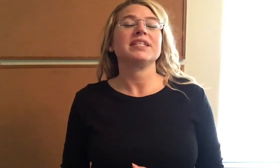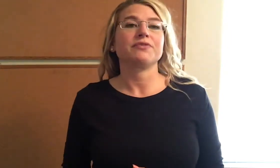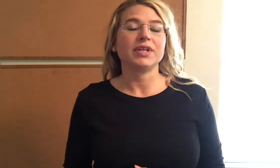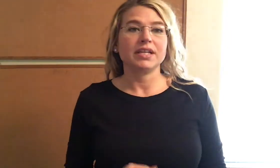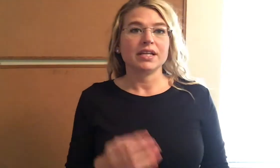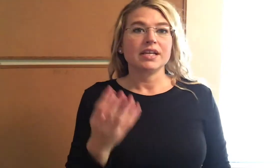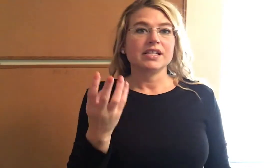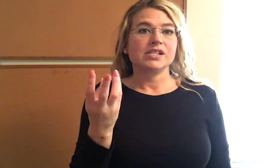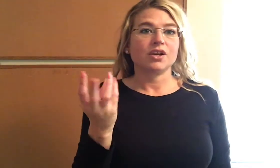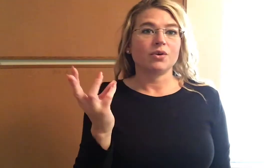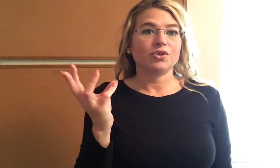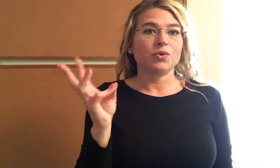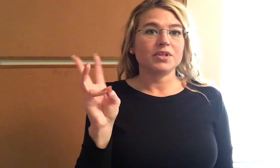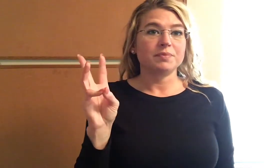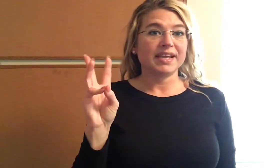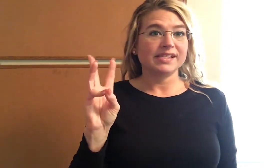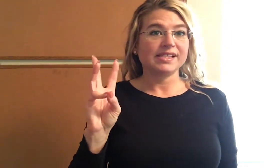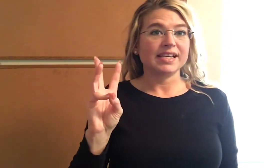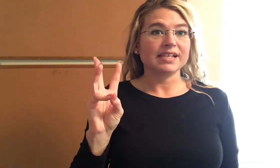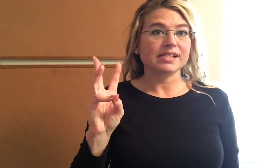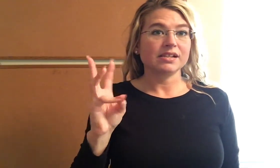different. So you're going to make a 6,